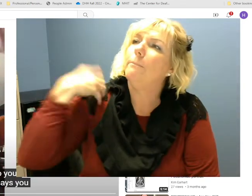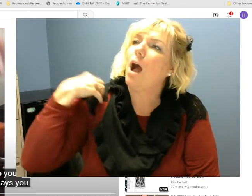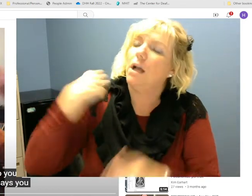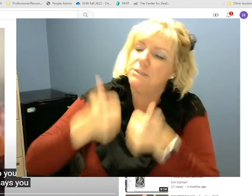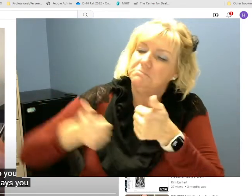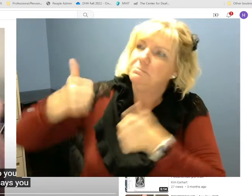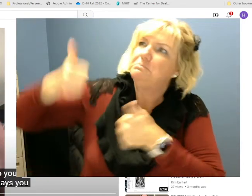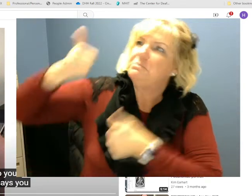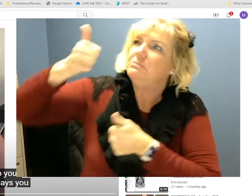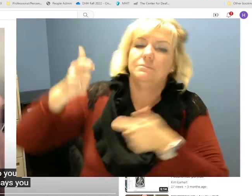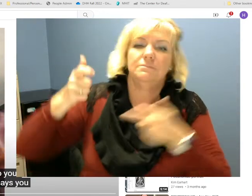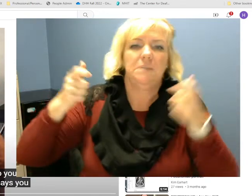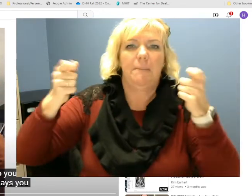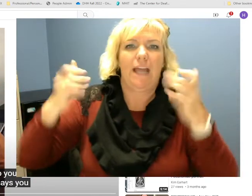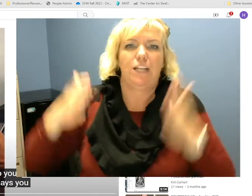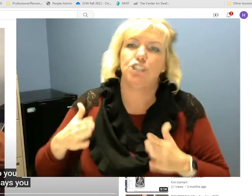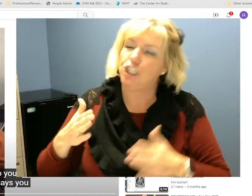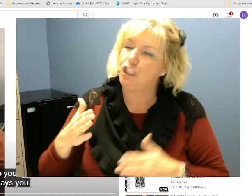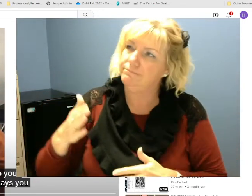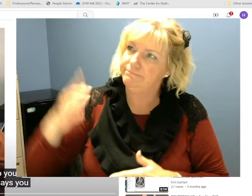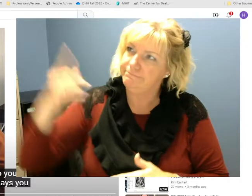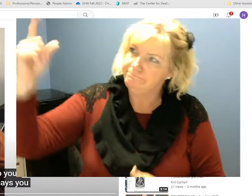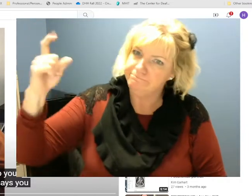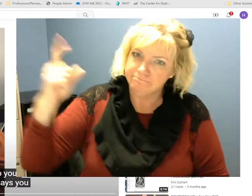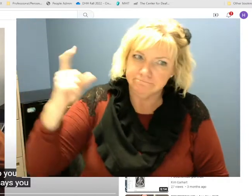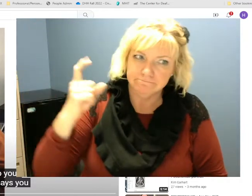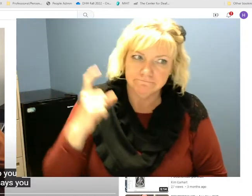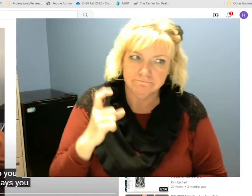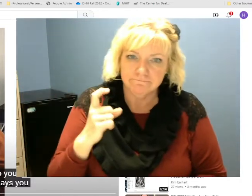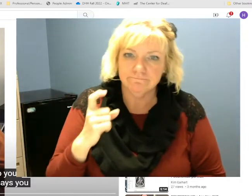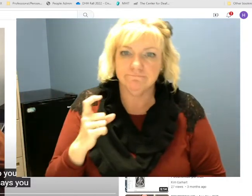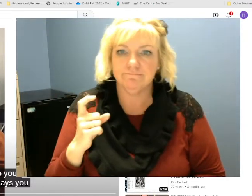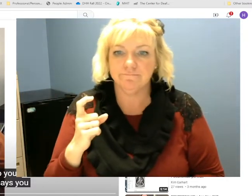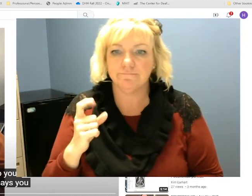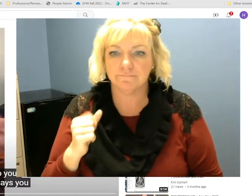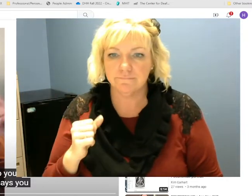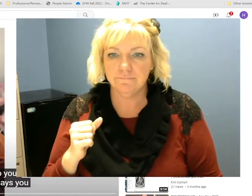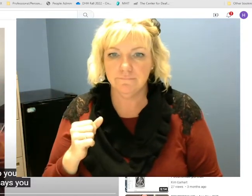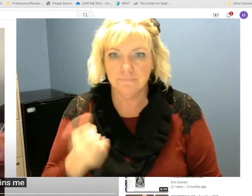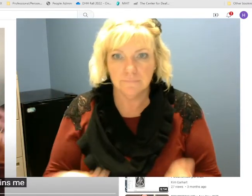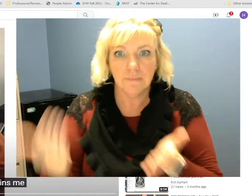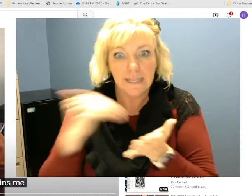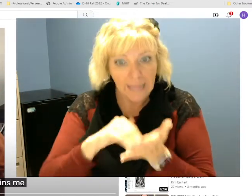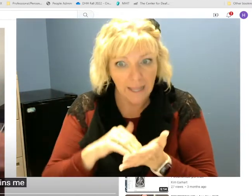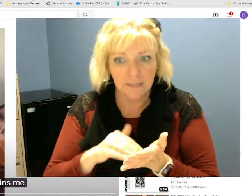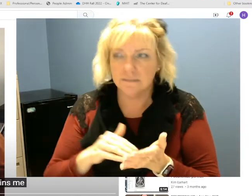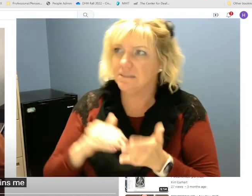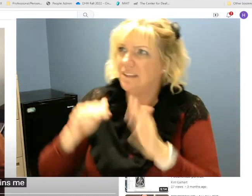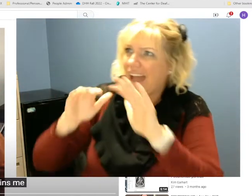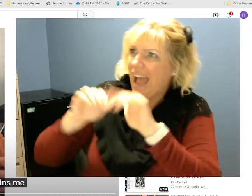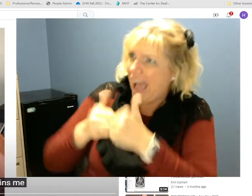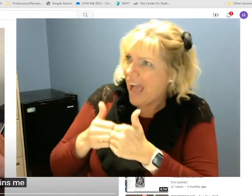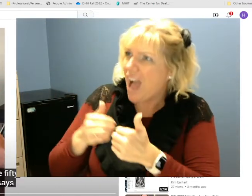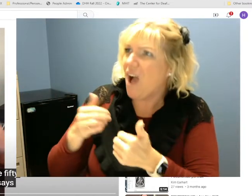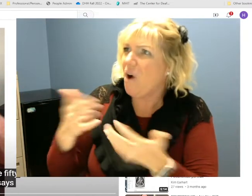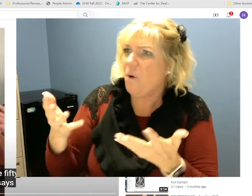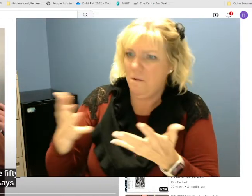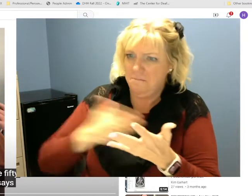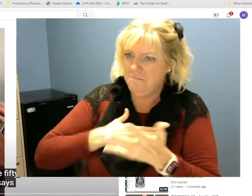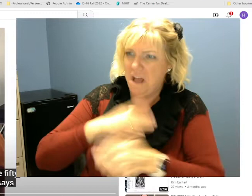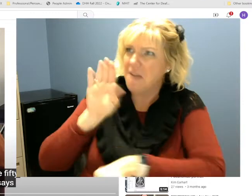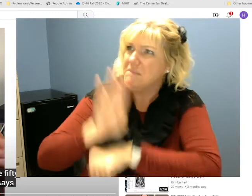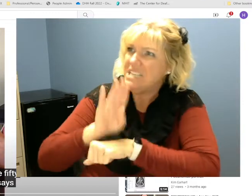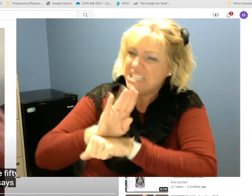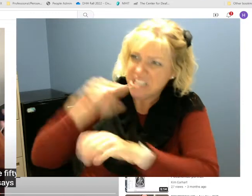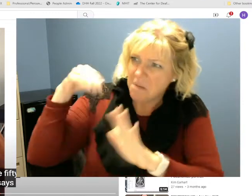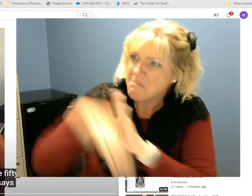higher up, let me speak to your manager kind of thing. And again says, how can you do this? This ruins me. Do you